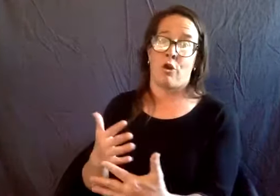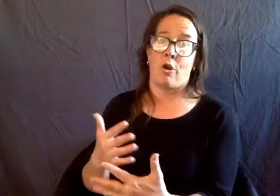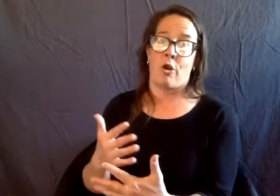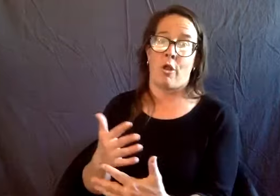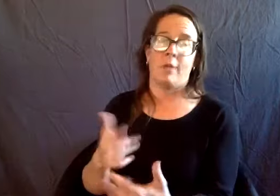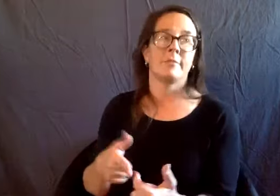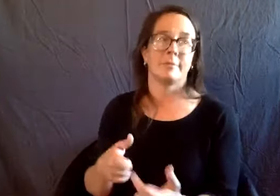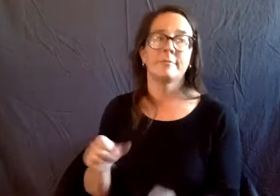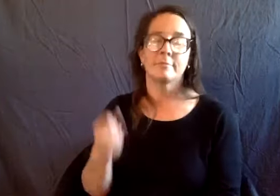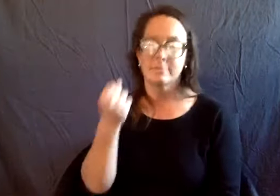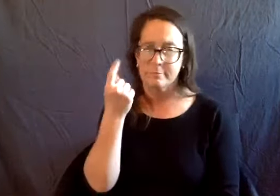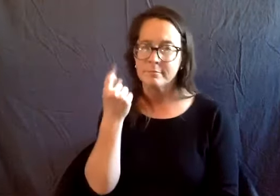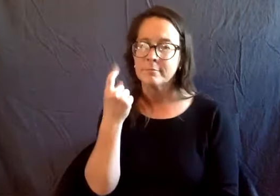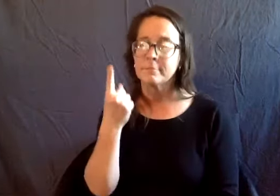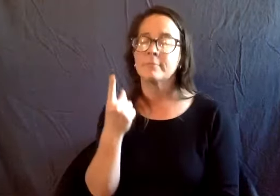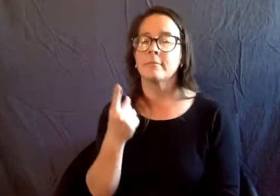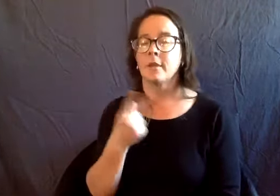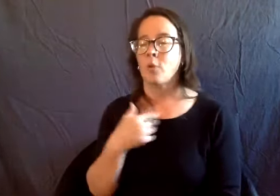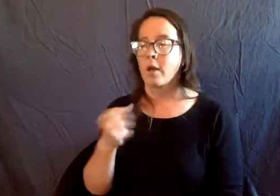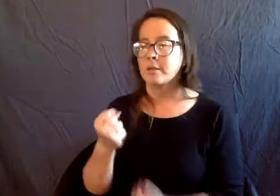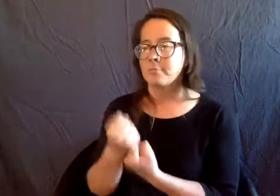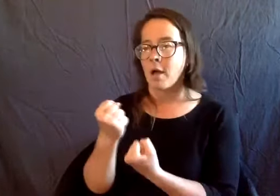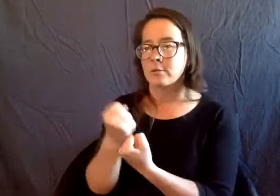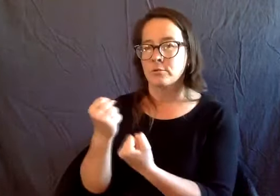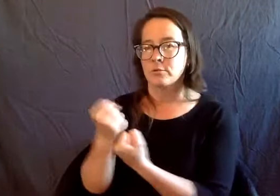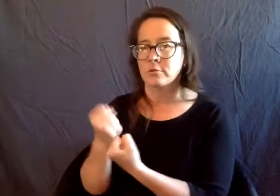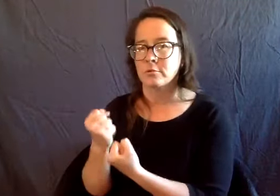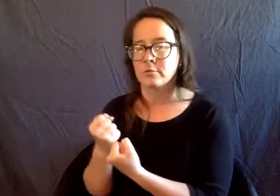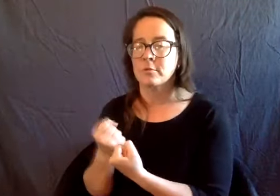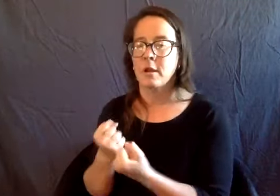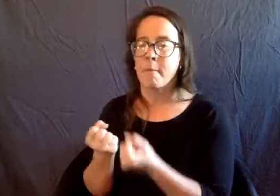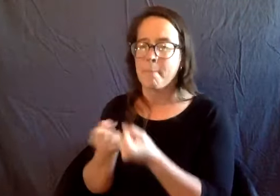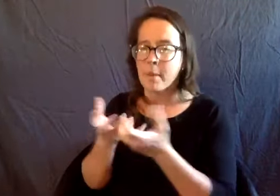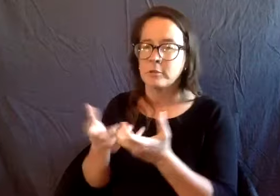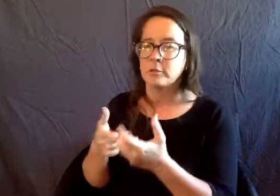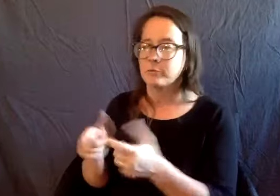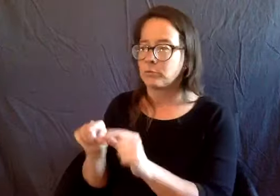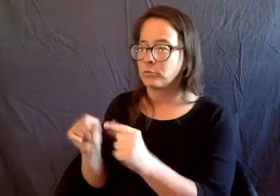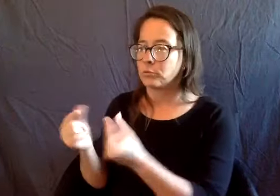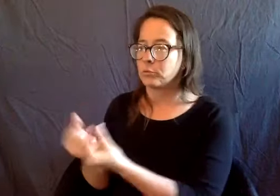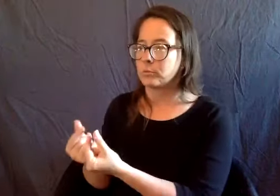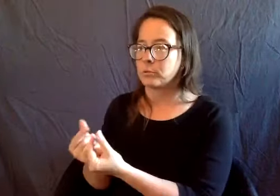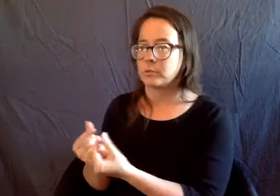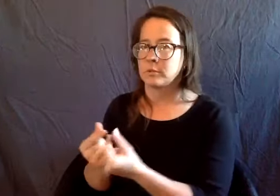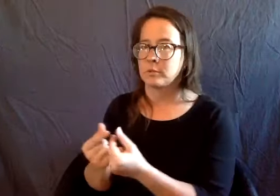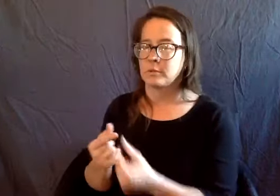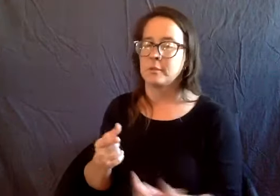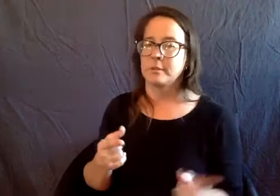scared. Anyway, so I sponsor a bunch of guys. Juanita sometimes says too many. But that, I believe, is